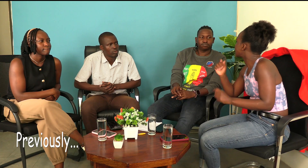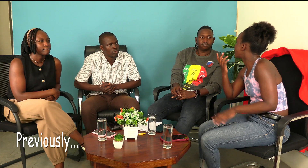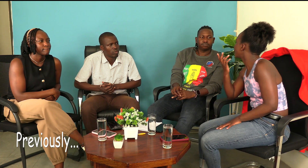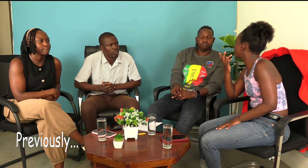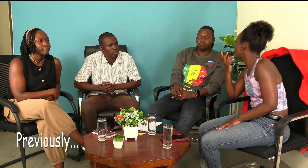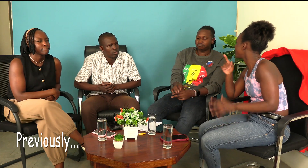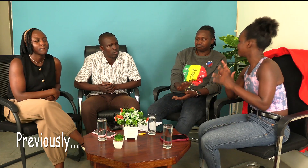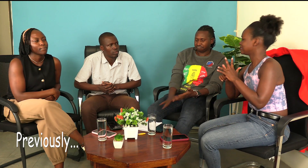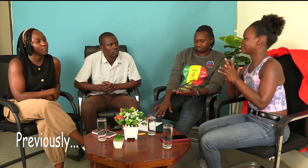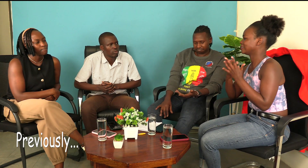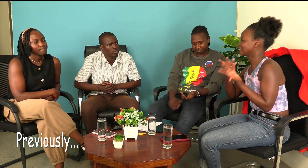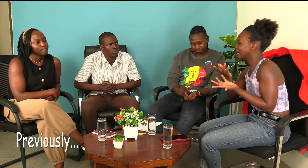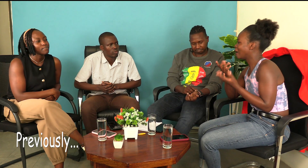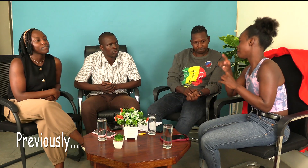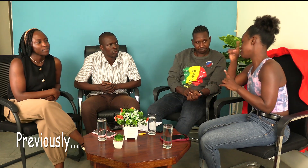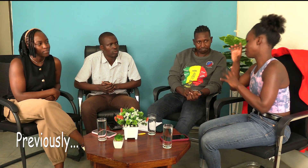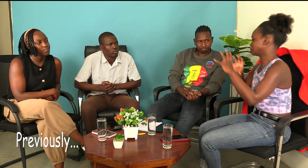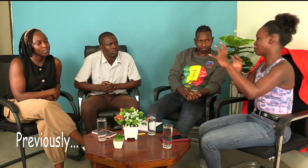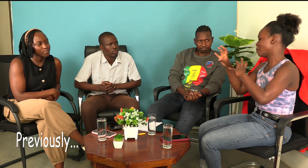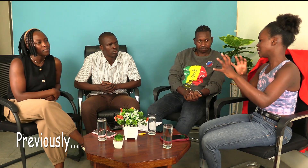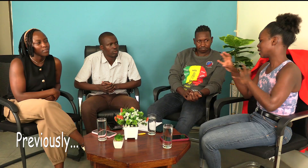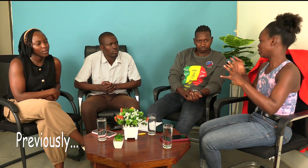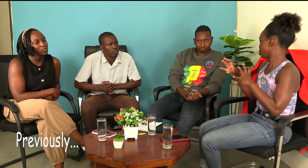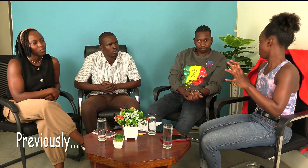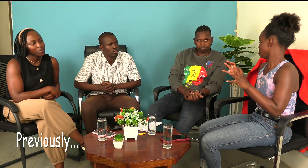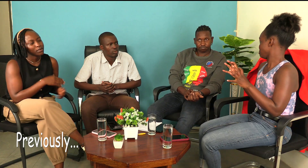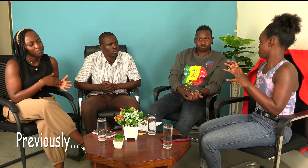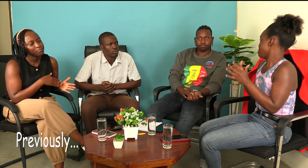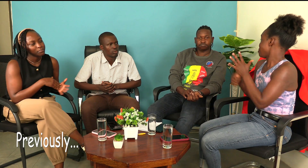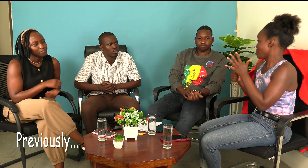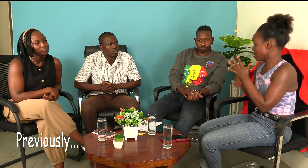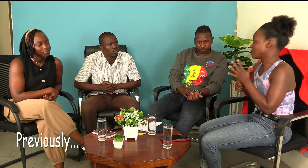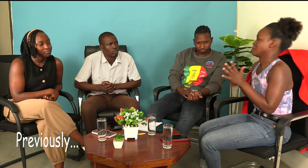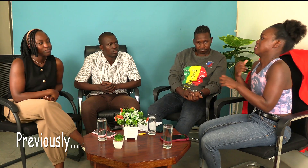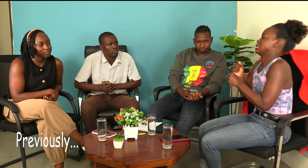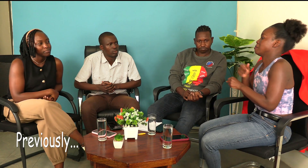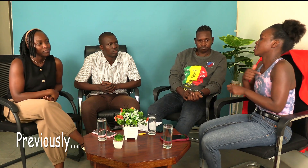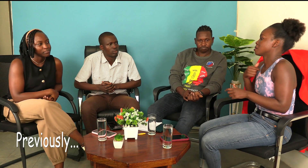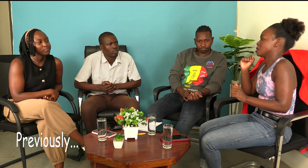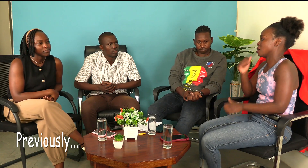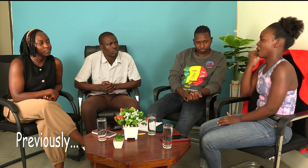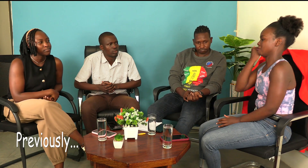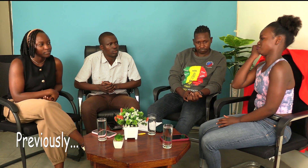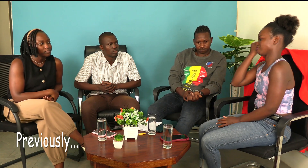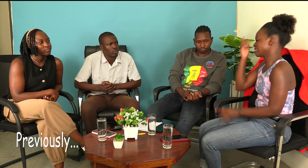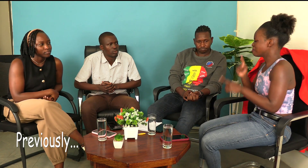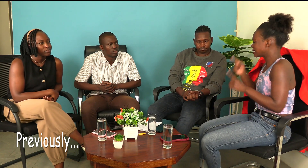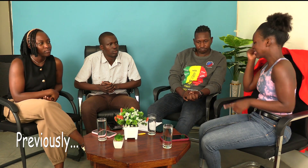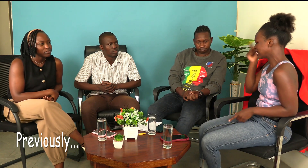issues. You're trying, but it's not working. The able. communication barrier is a huge problem.